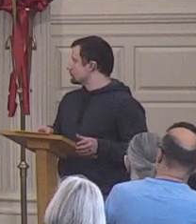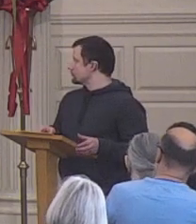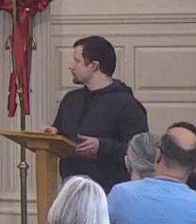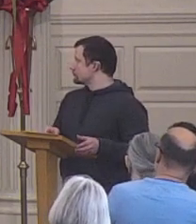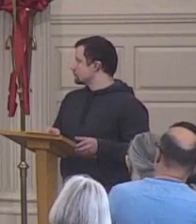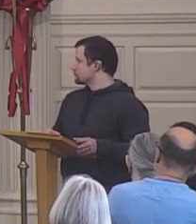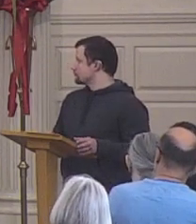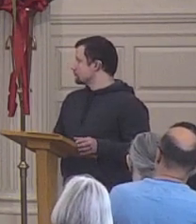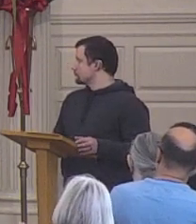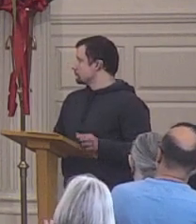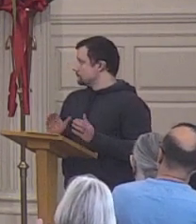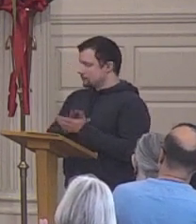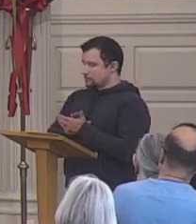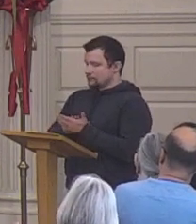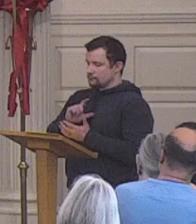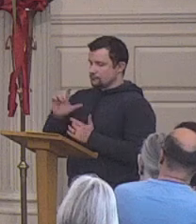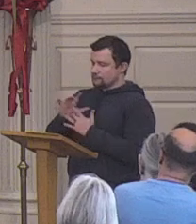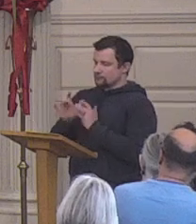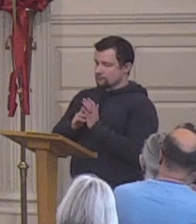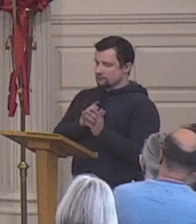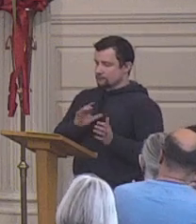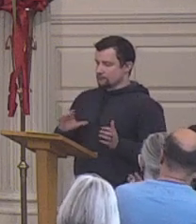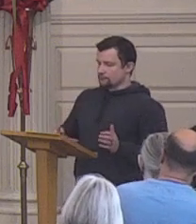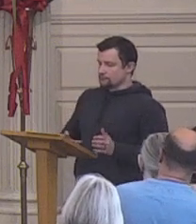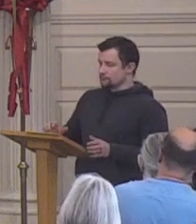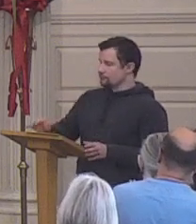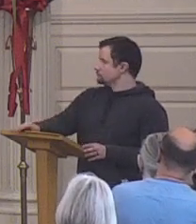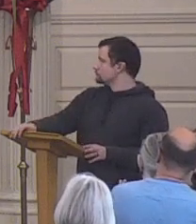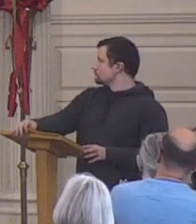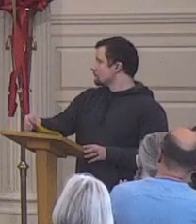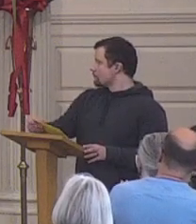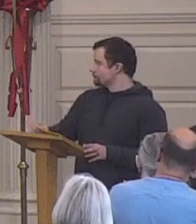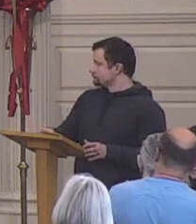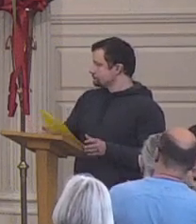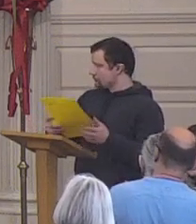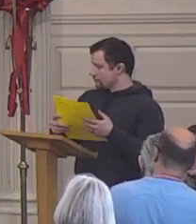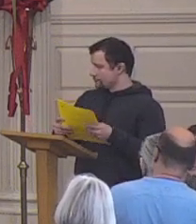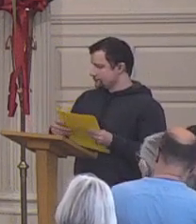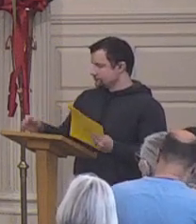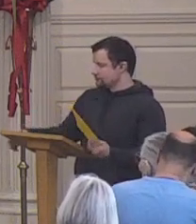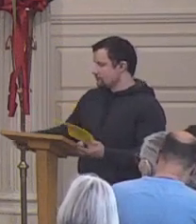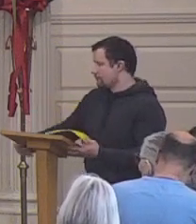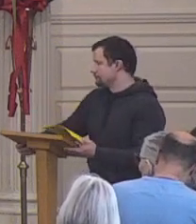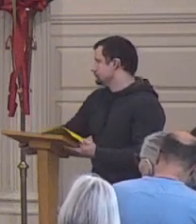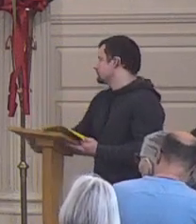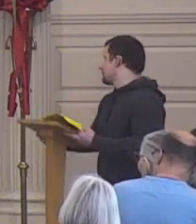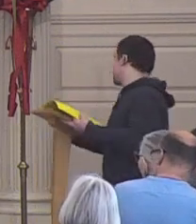The Gospel of the Lord. Praise to you, Lord Jesus Christ.